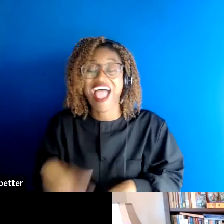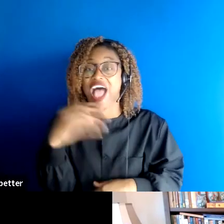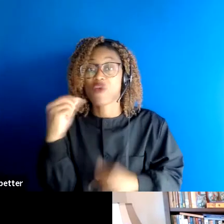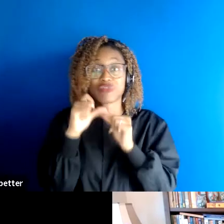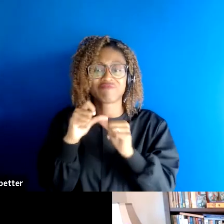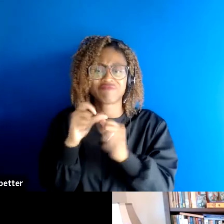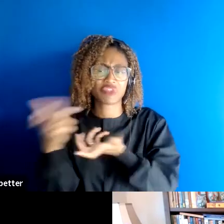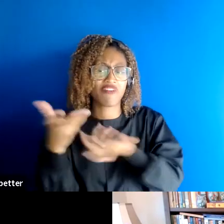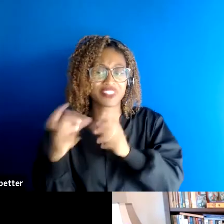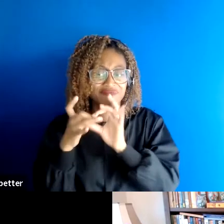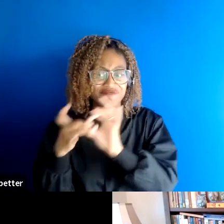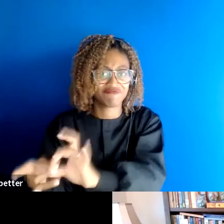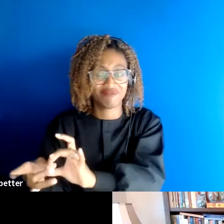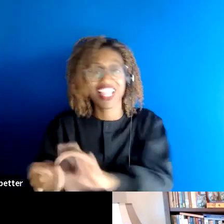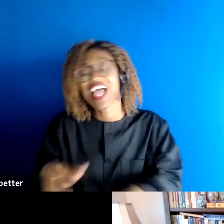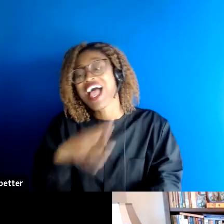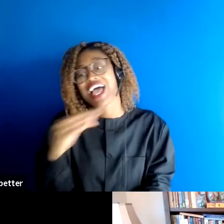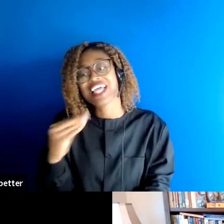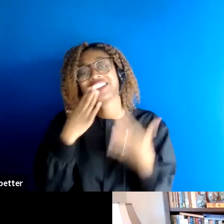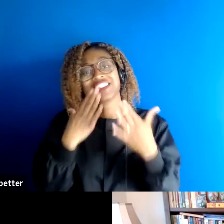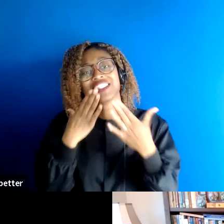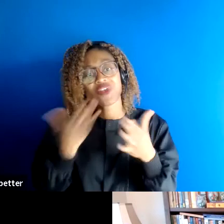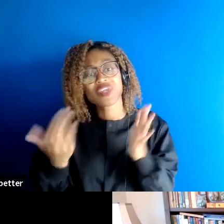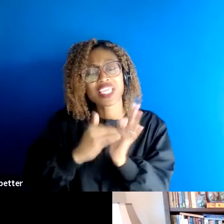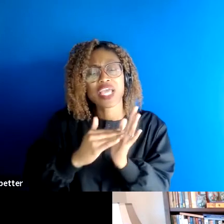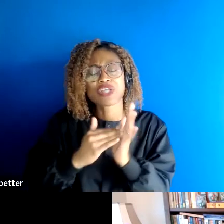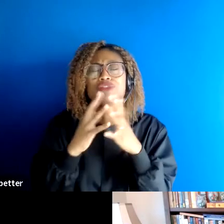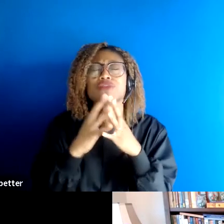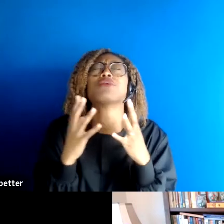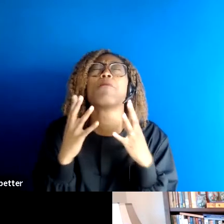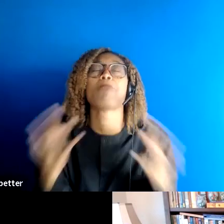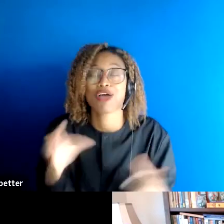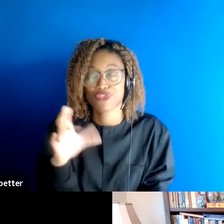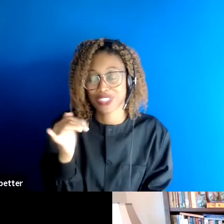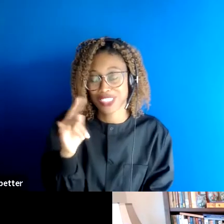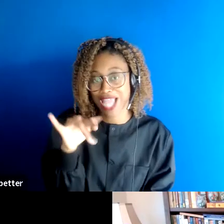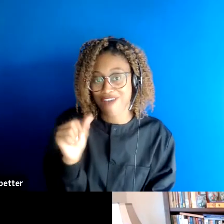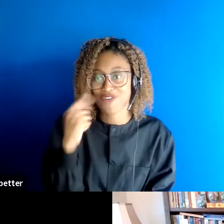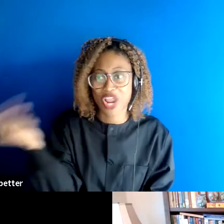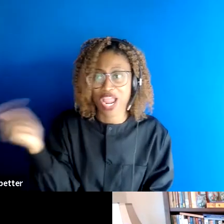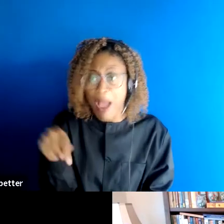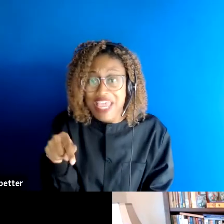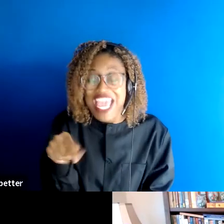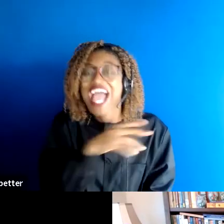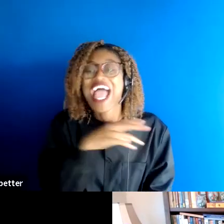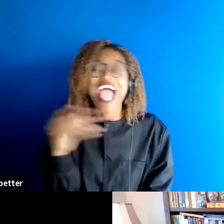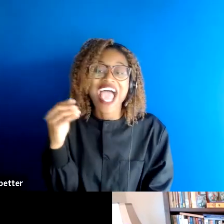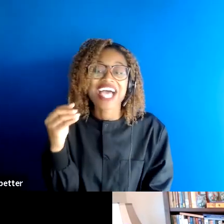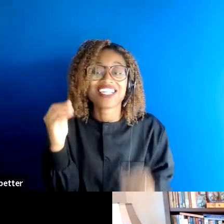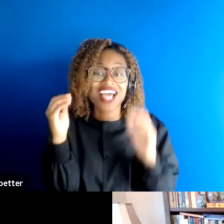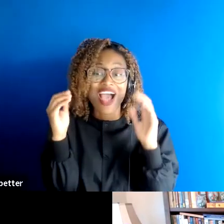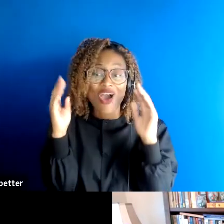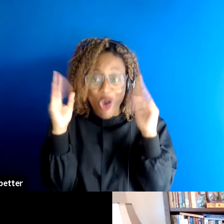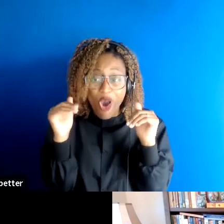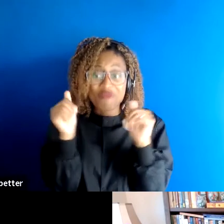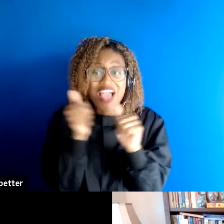continue conversations there. And just once again, Christiana, thank you so much for coming. And I hope everybody enjoys